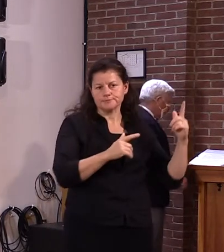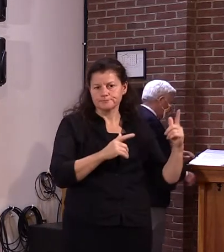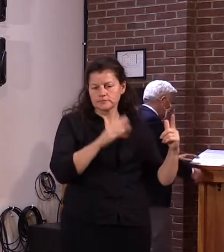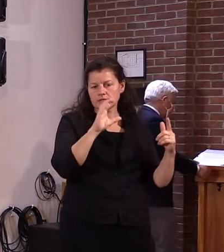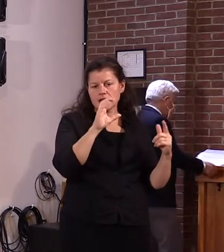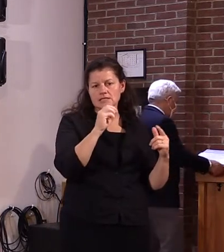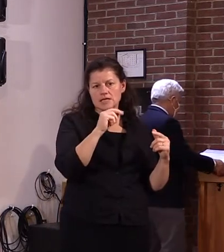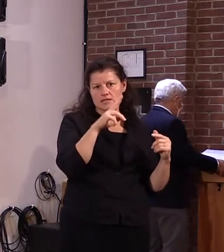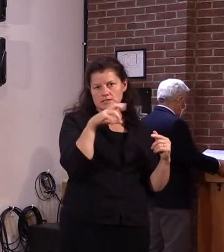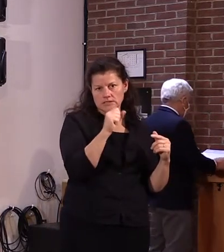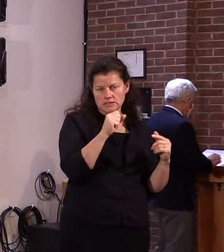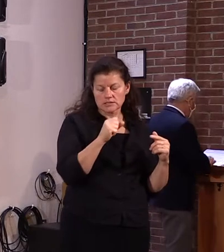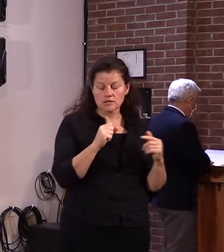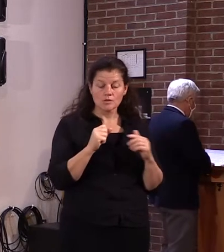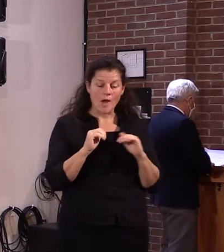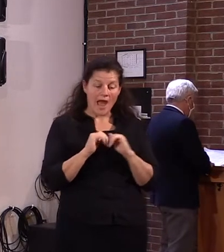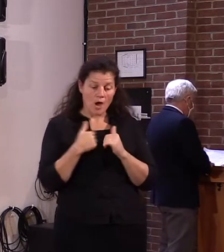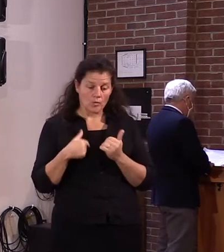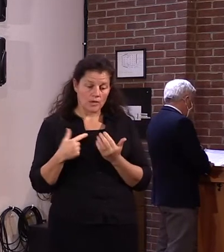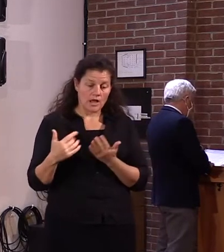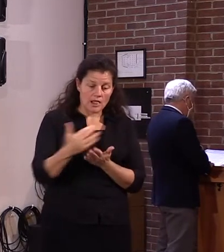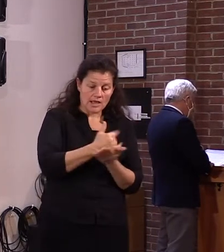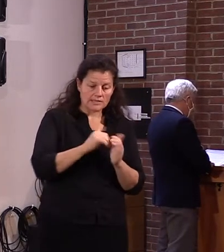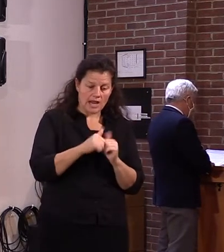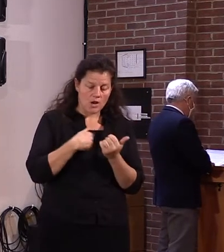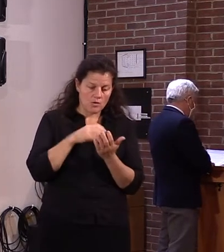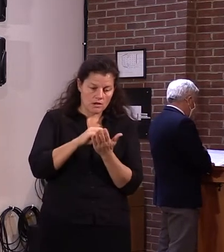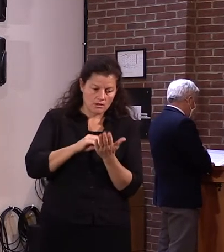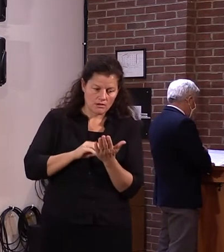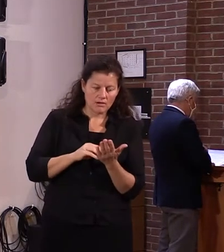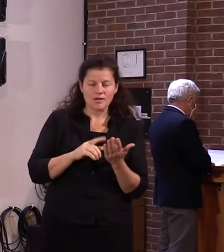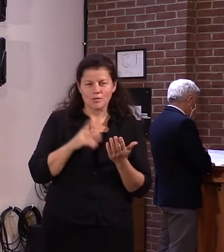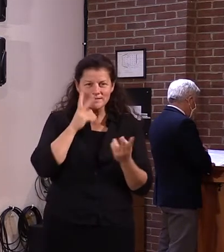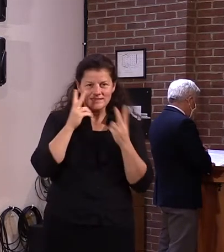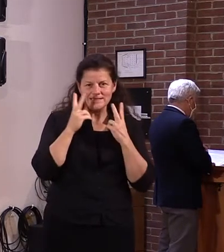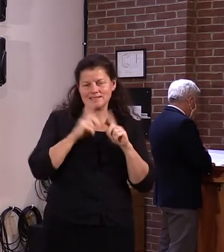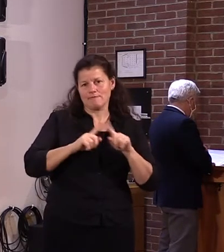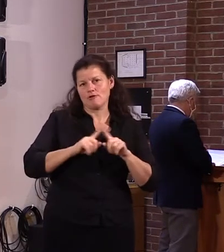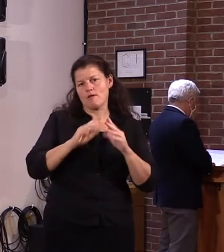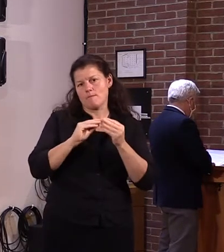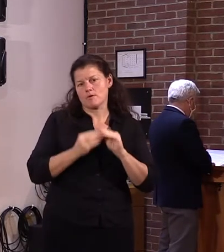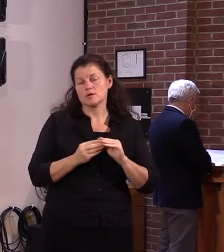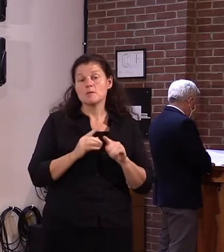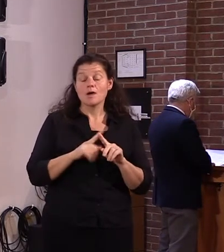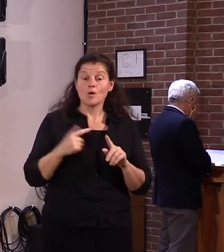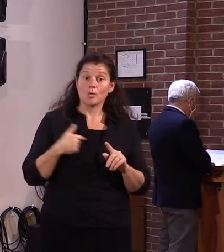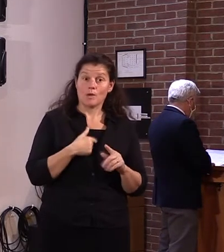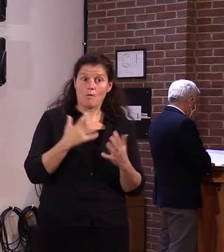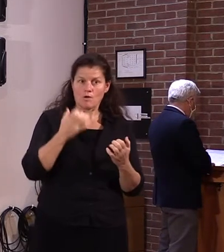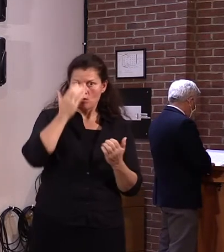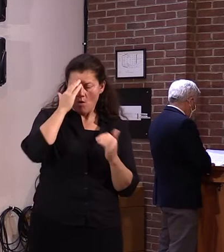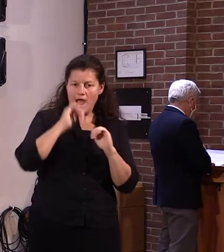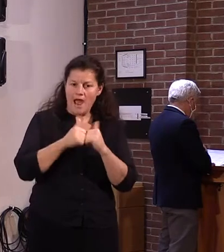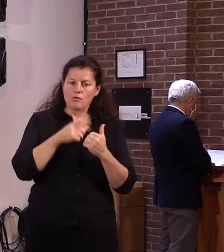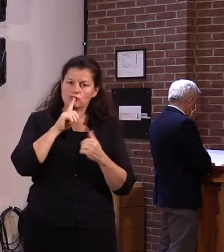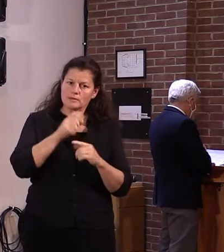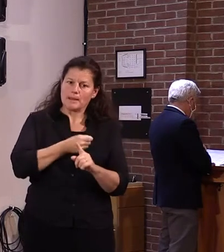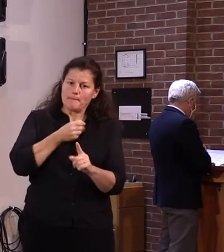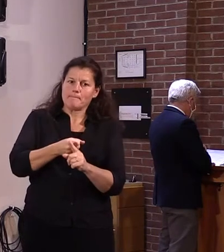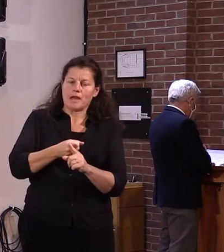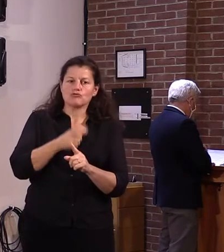but it has real impact and implications on people who are unemployed and receiving